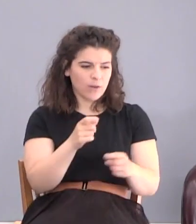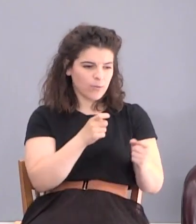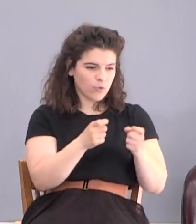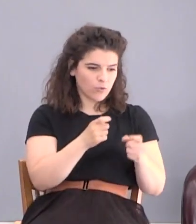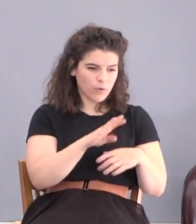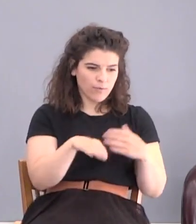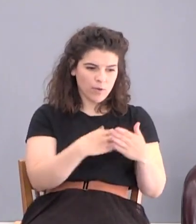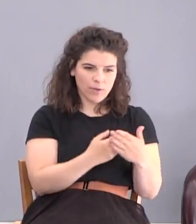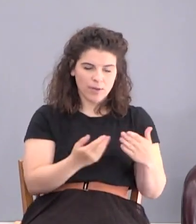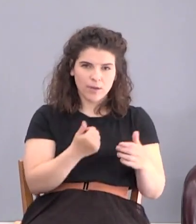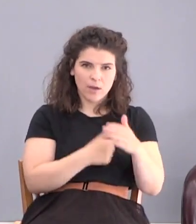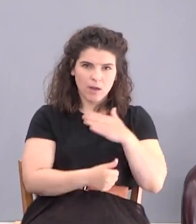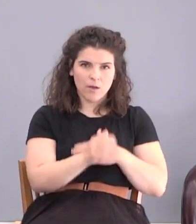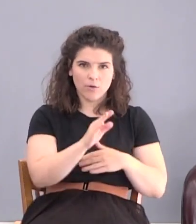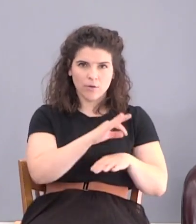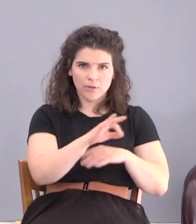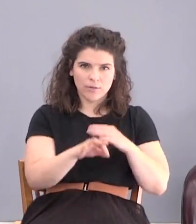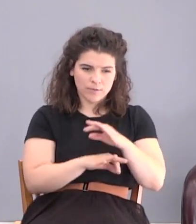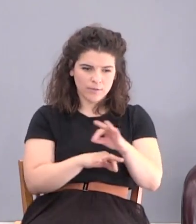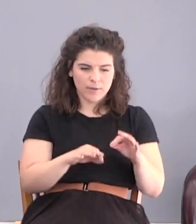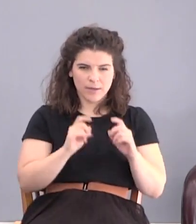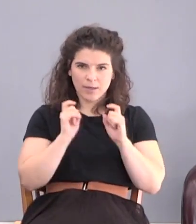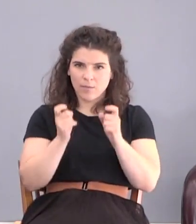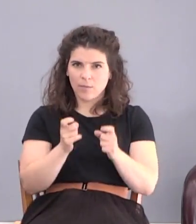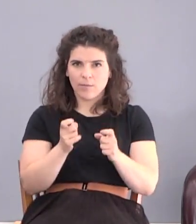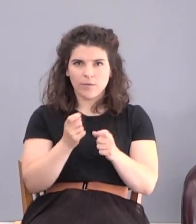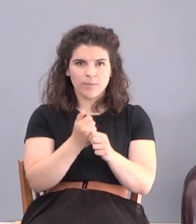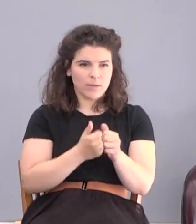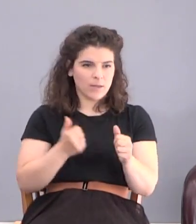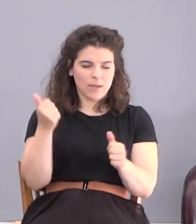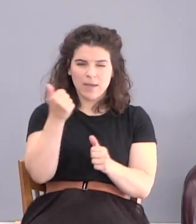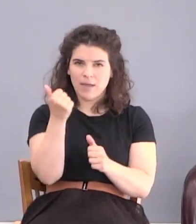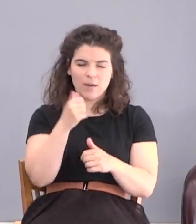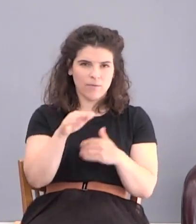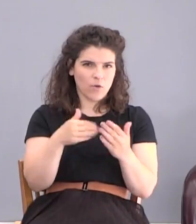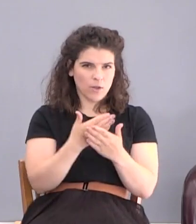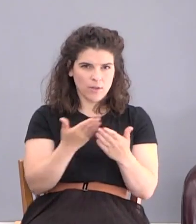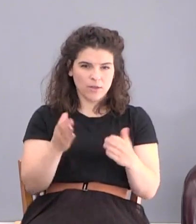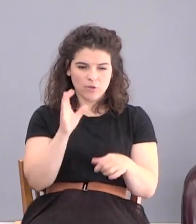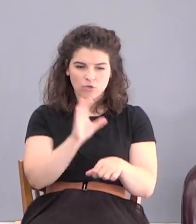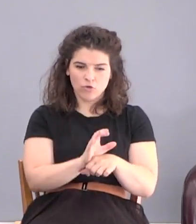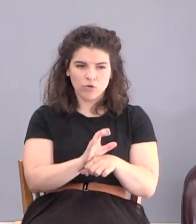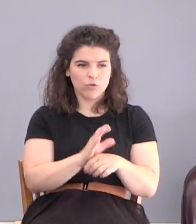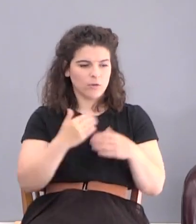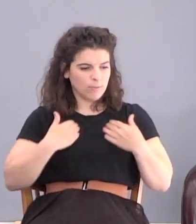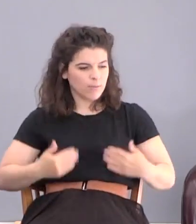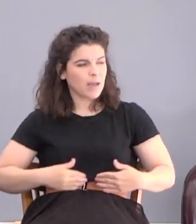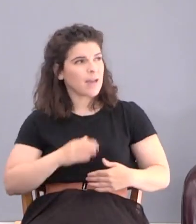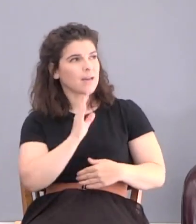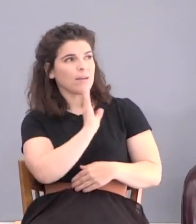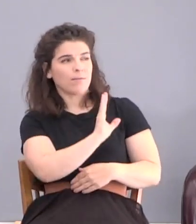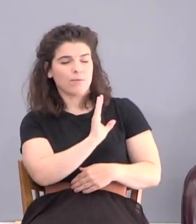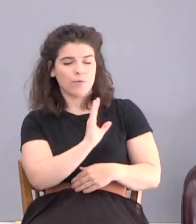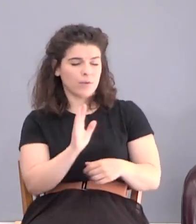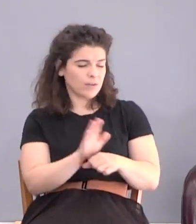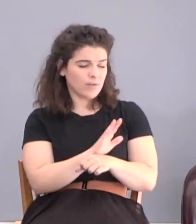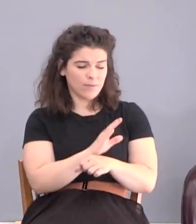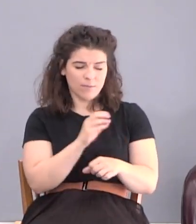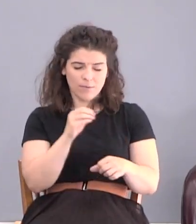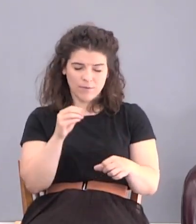feet and gave him to be the head over all things to the church, which is his body, the fullness of him that filleth all in